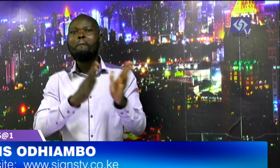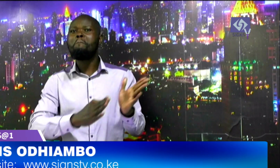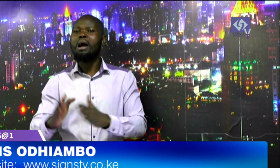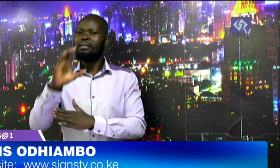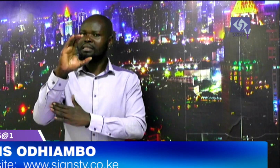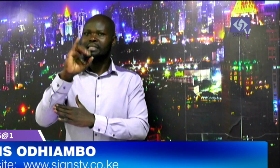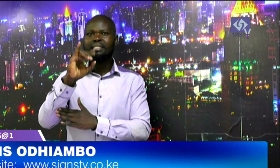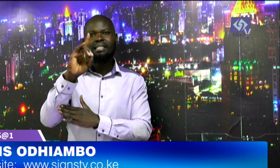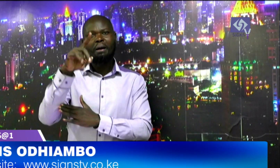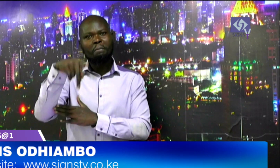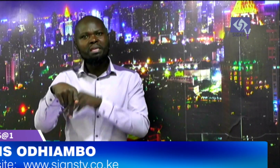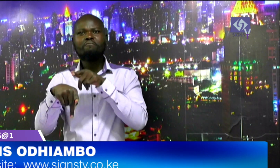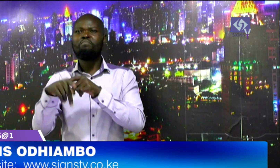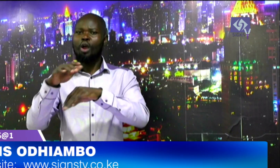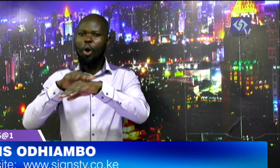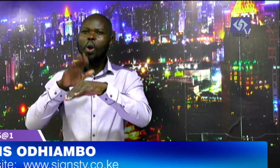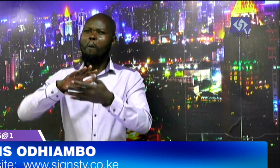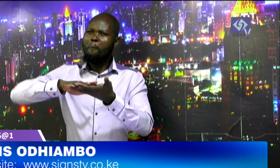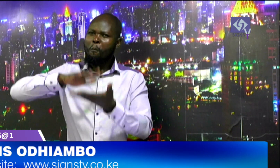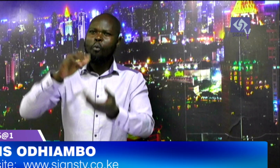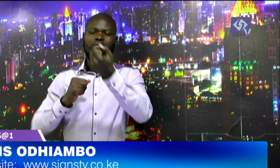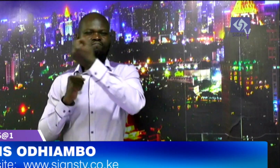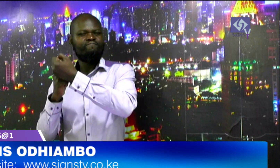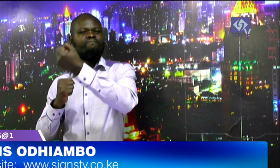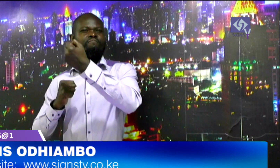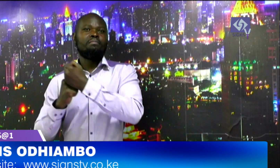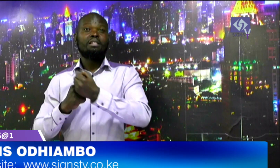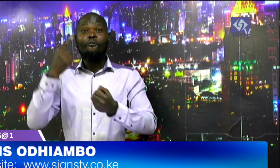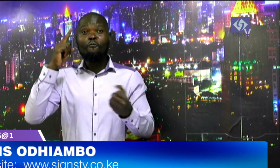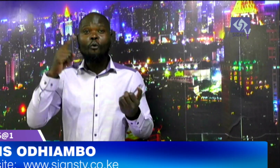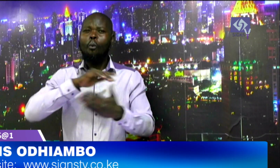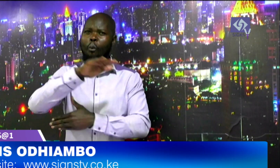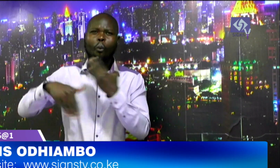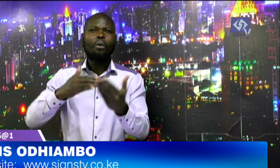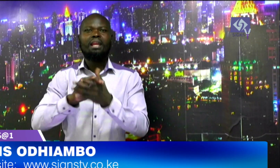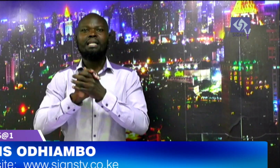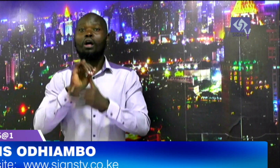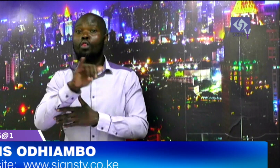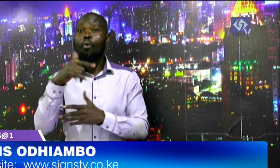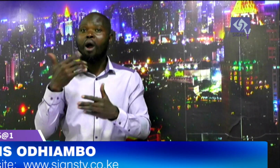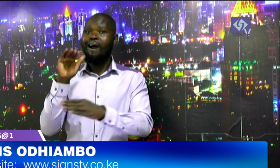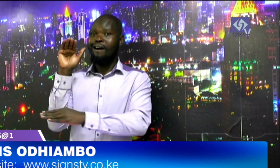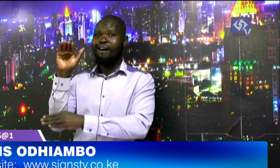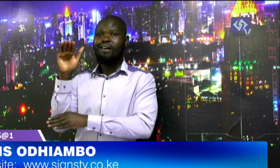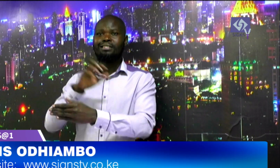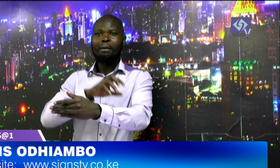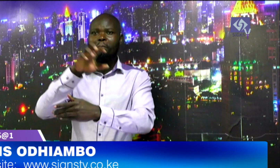called for more support from all stakeholders, whom he asked to empathize with the